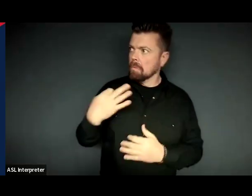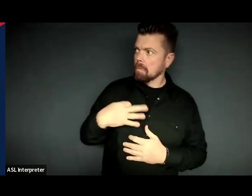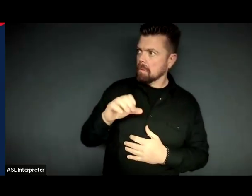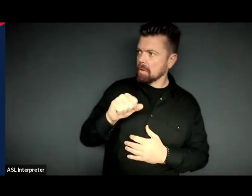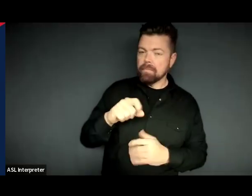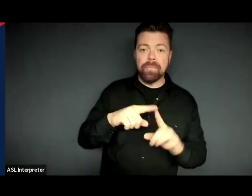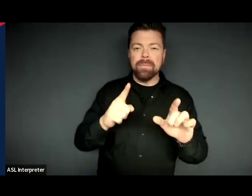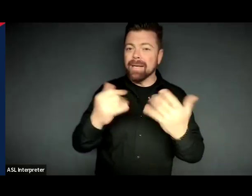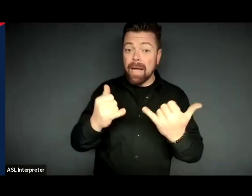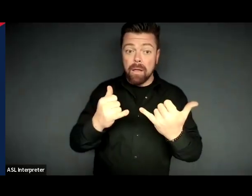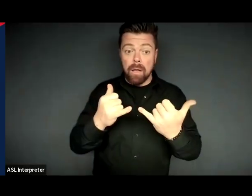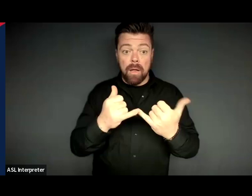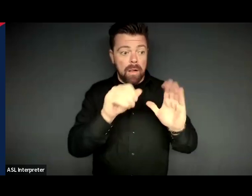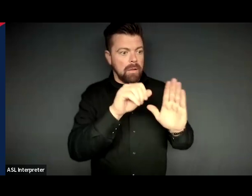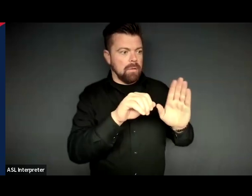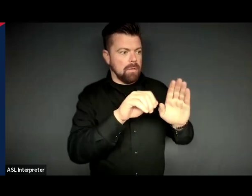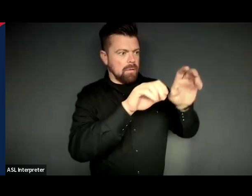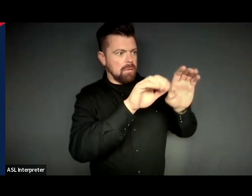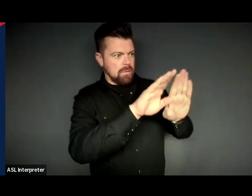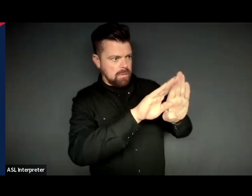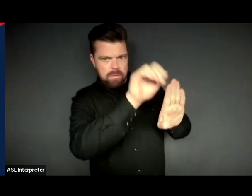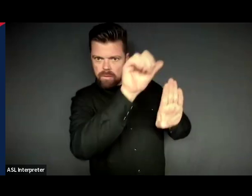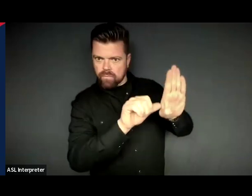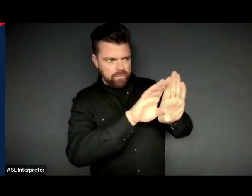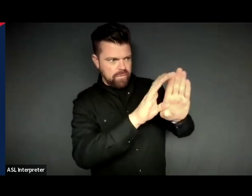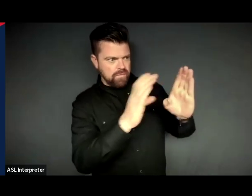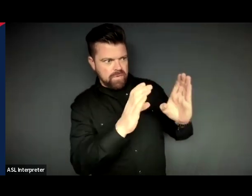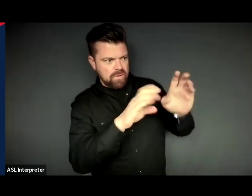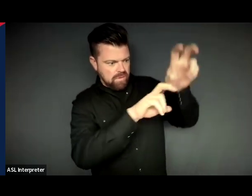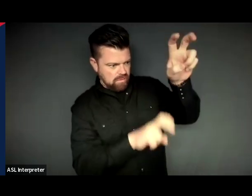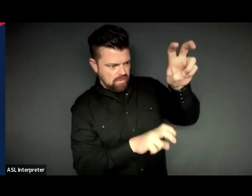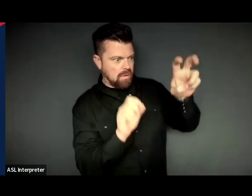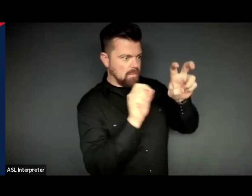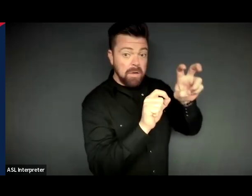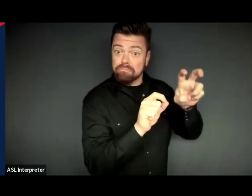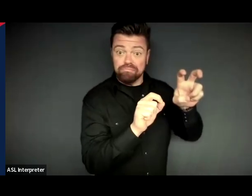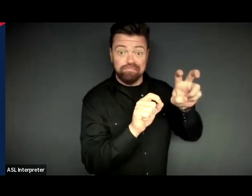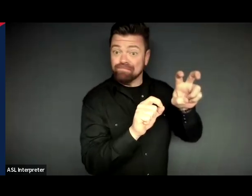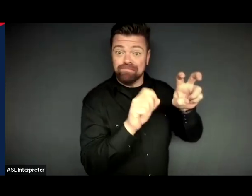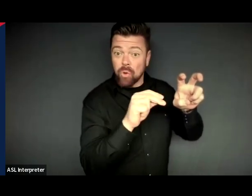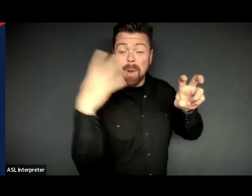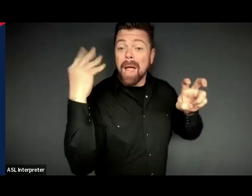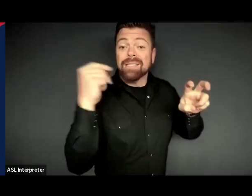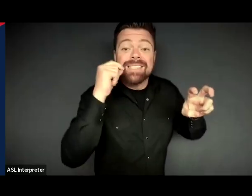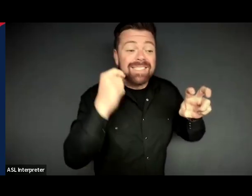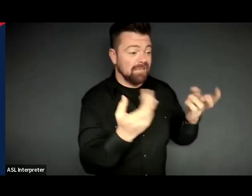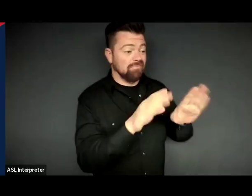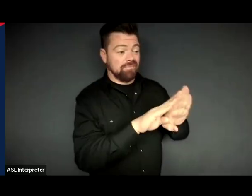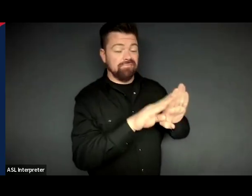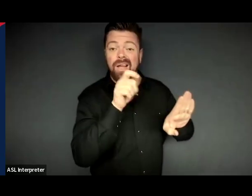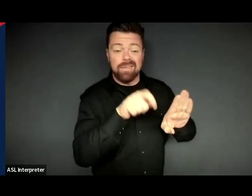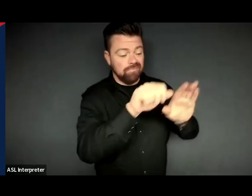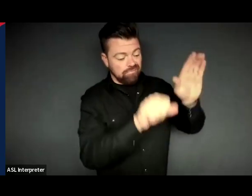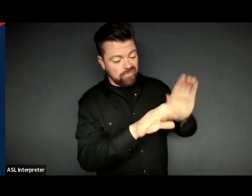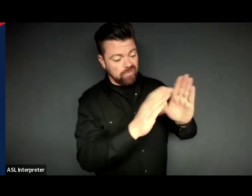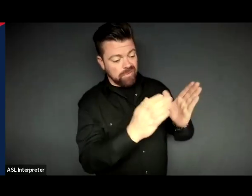on the outside of your skin. So you see constantly making improvements and it will continue to get better. But as I am always honest with you,